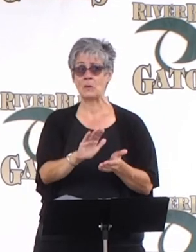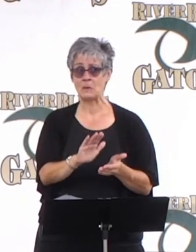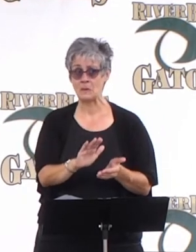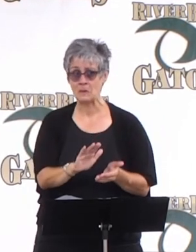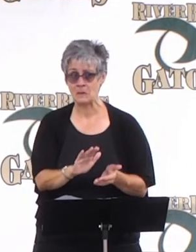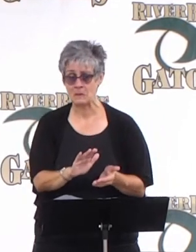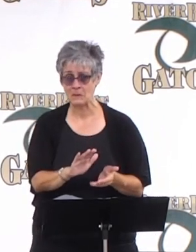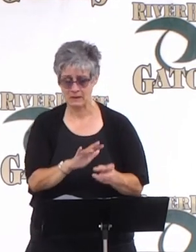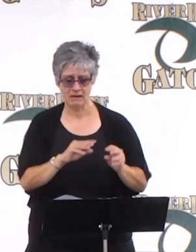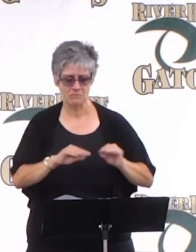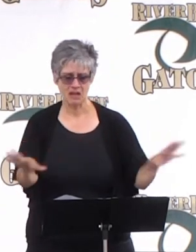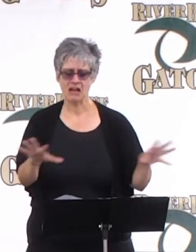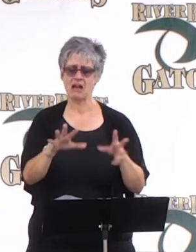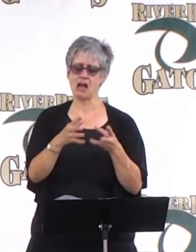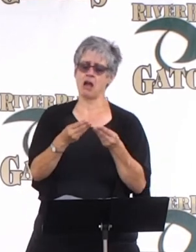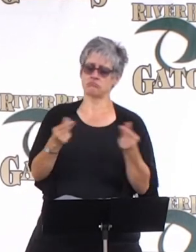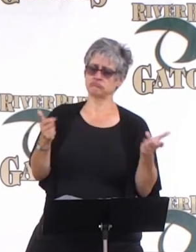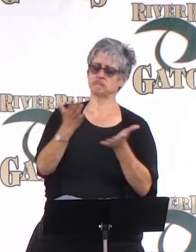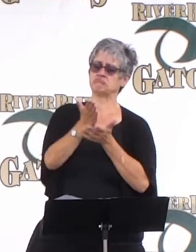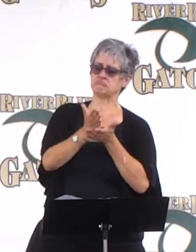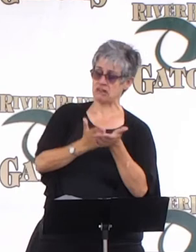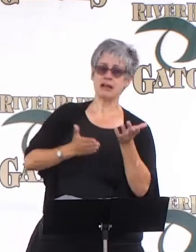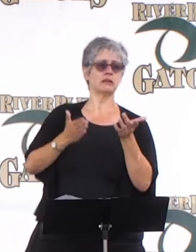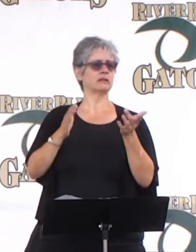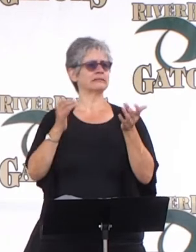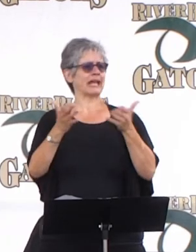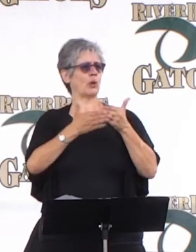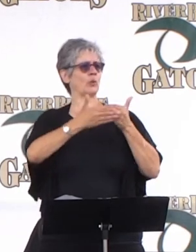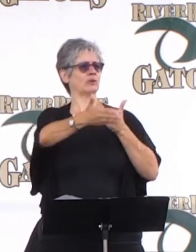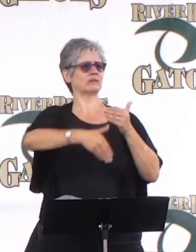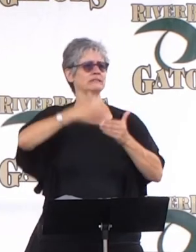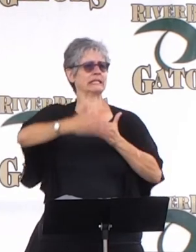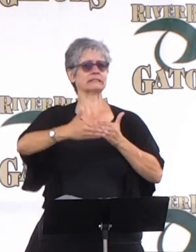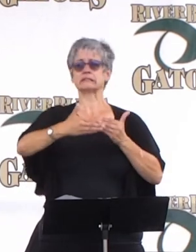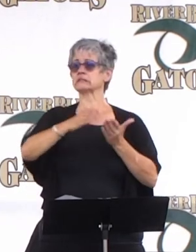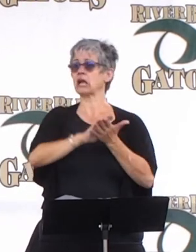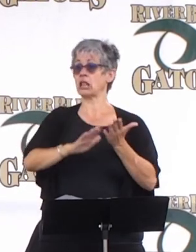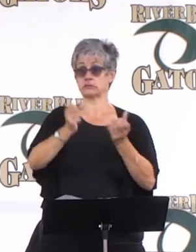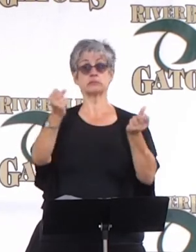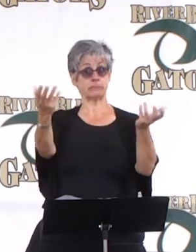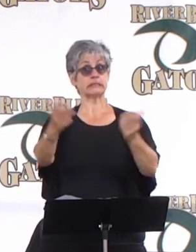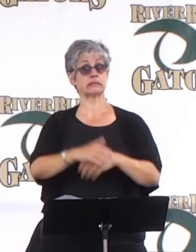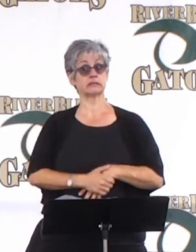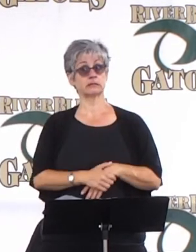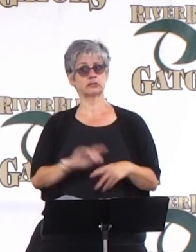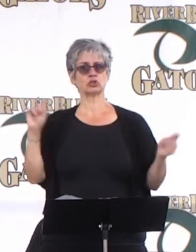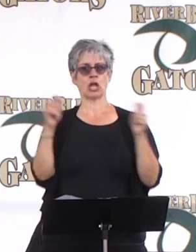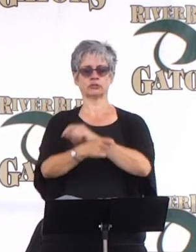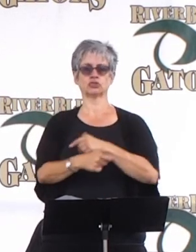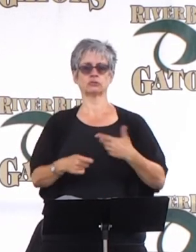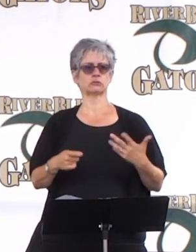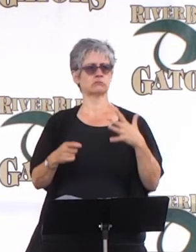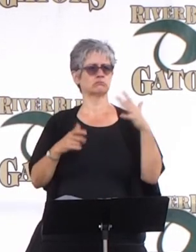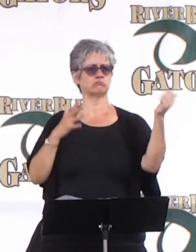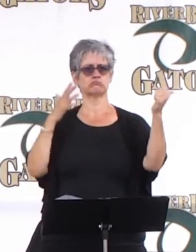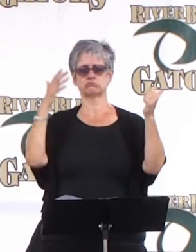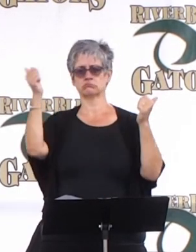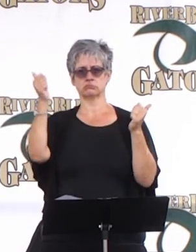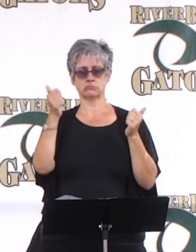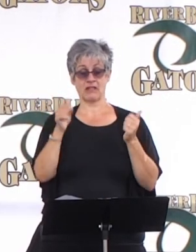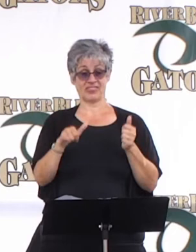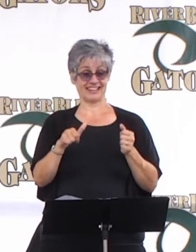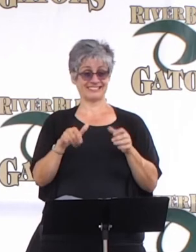college for many of us. Many of us are going different ways and saying goodbye to each other. and closing this chapter of our lives is